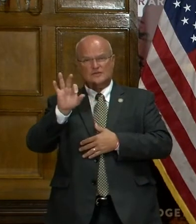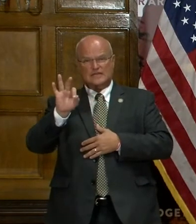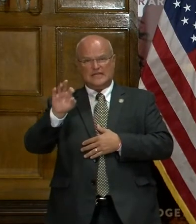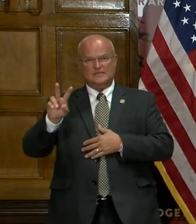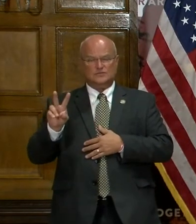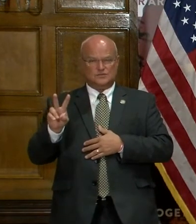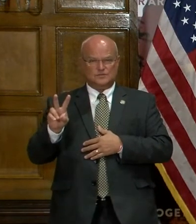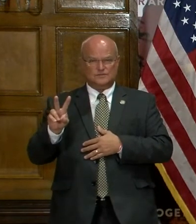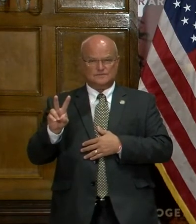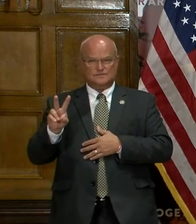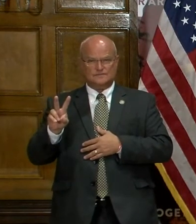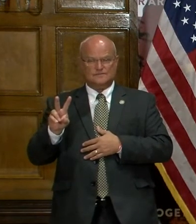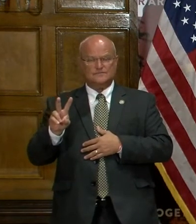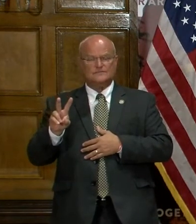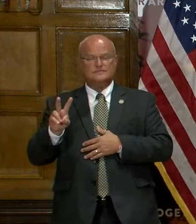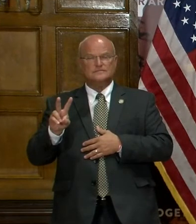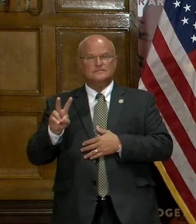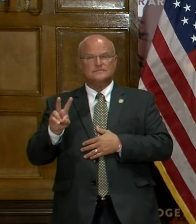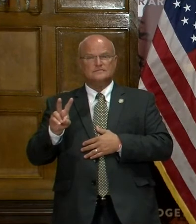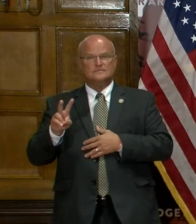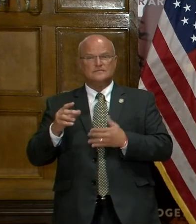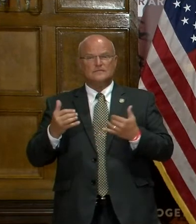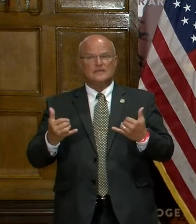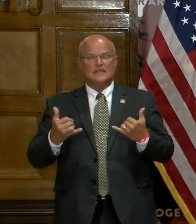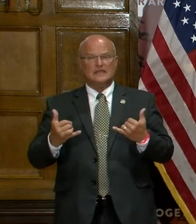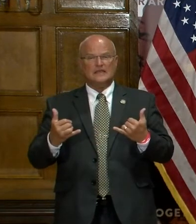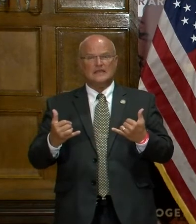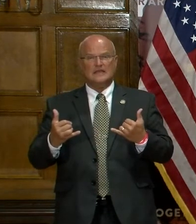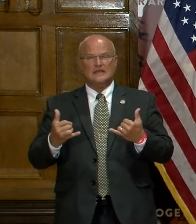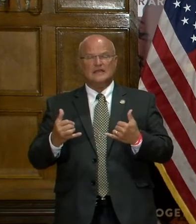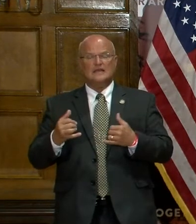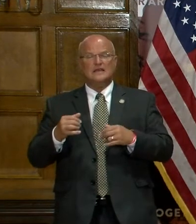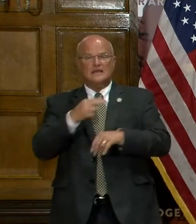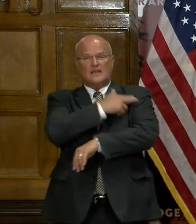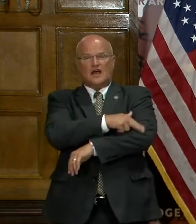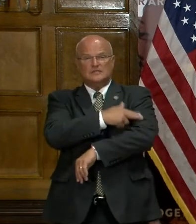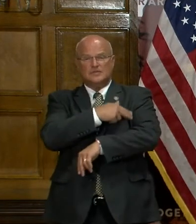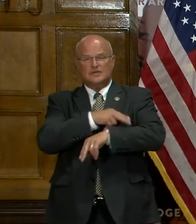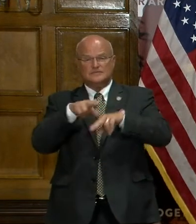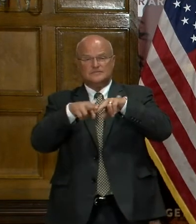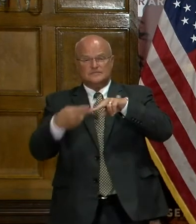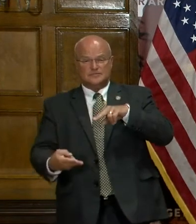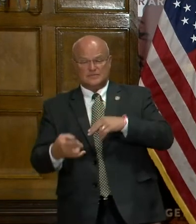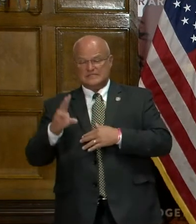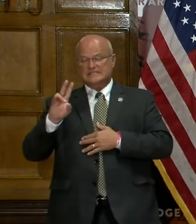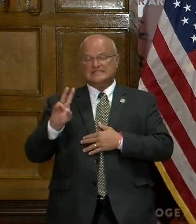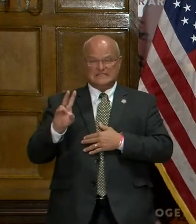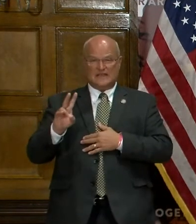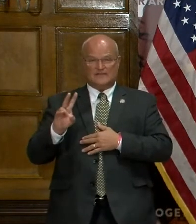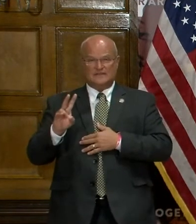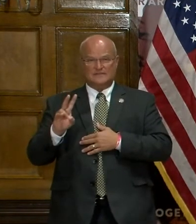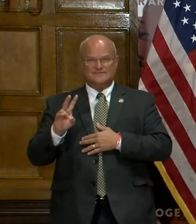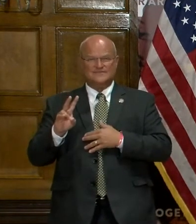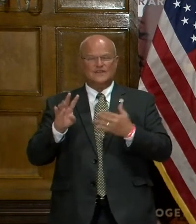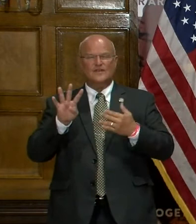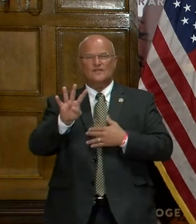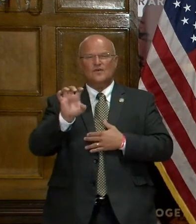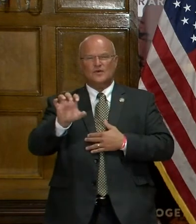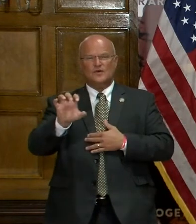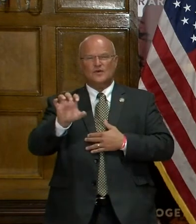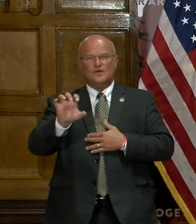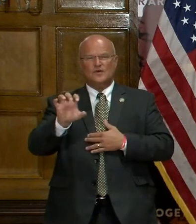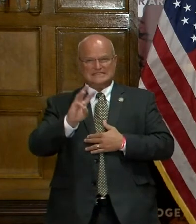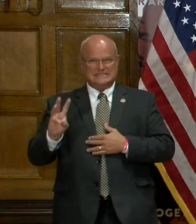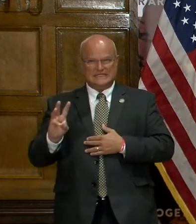52,392. We have 7 fewer that are hospitalized. That brings us down to